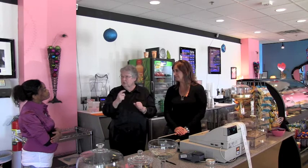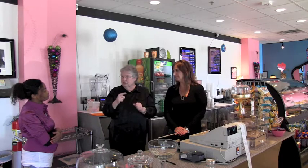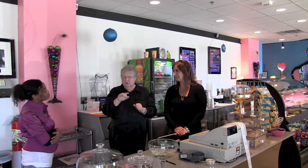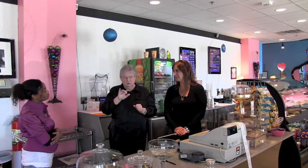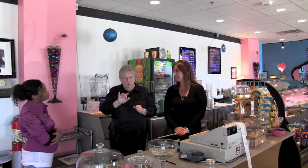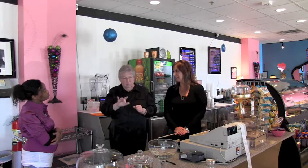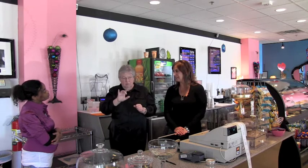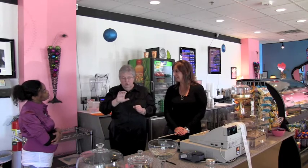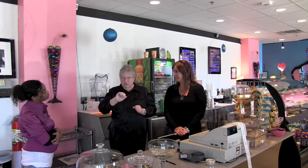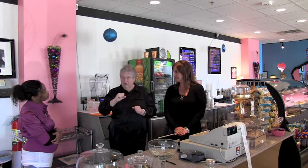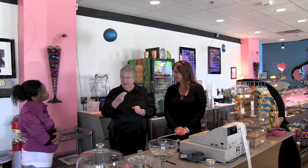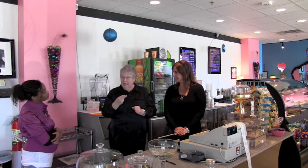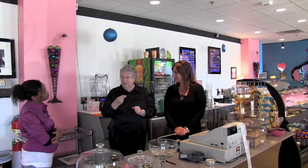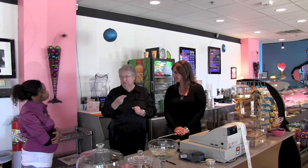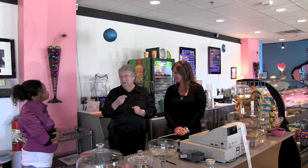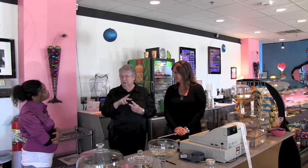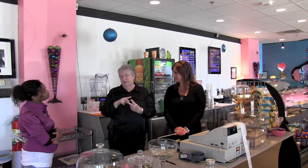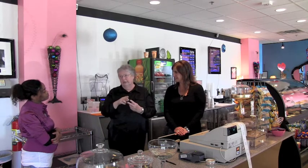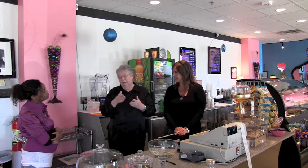for you.